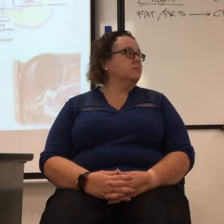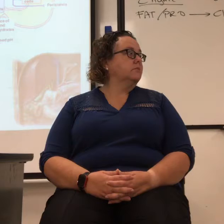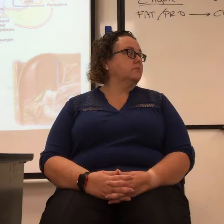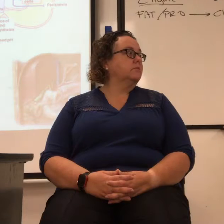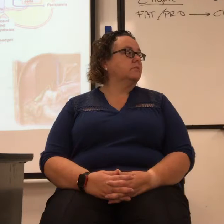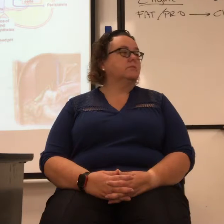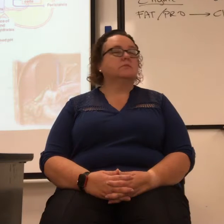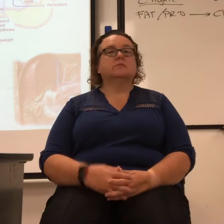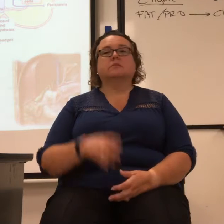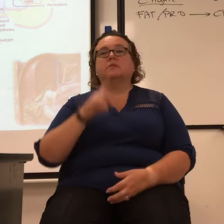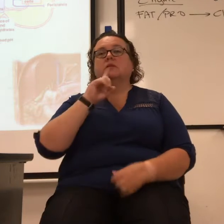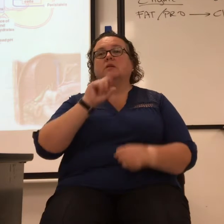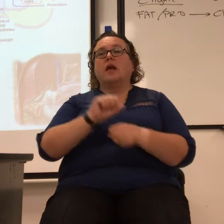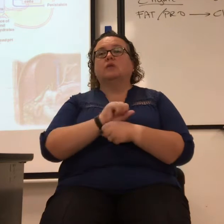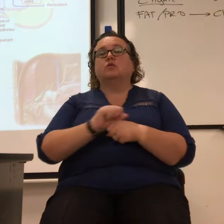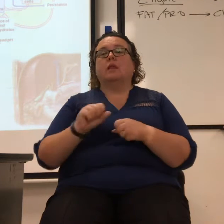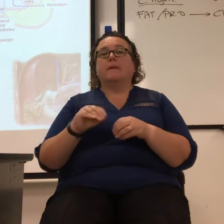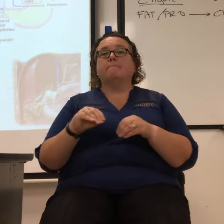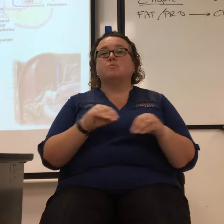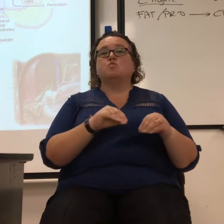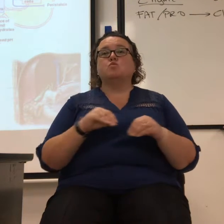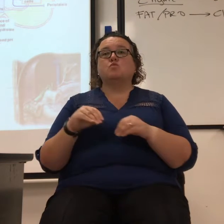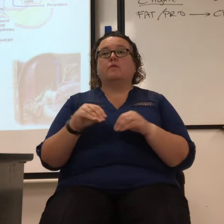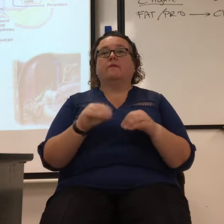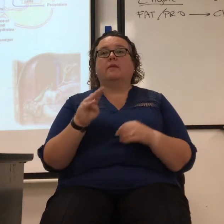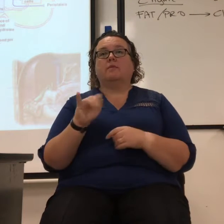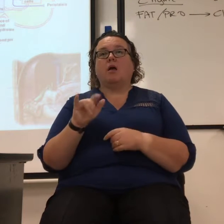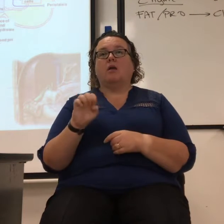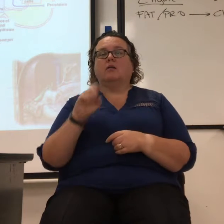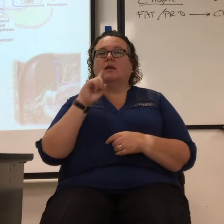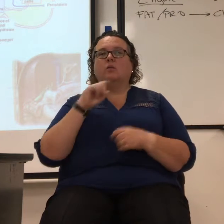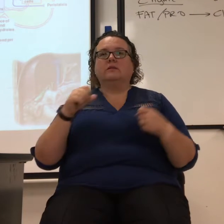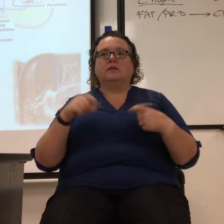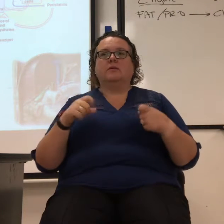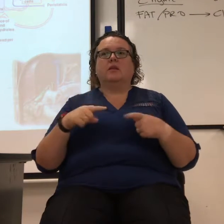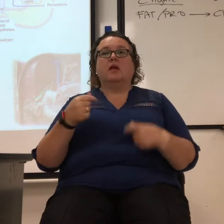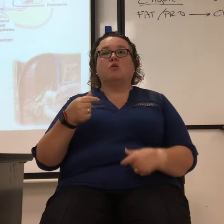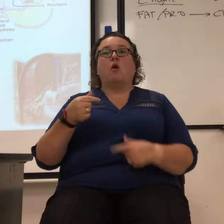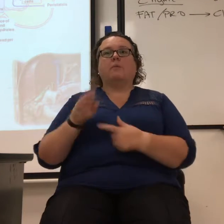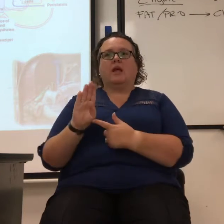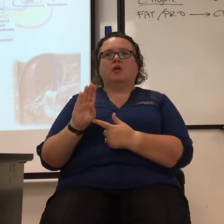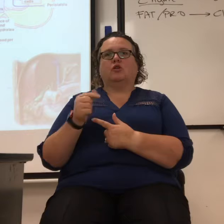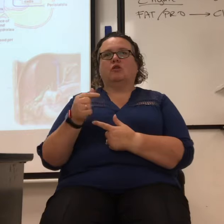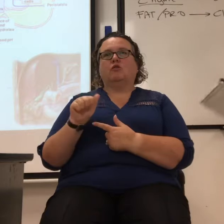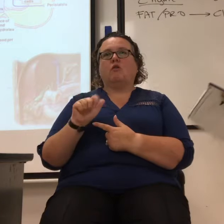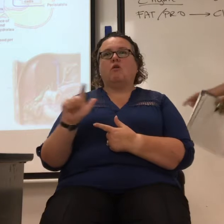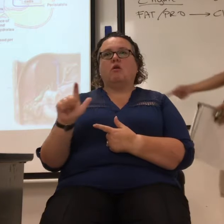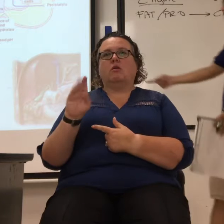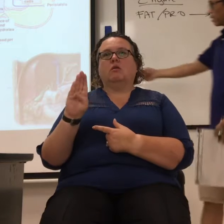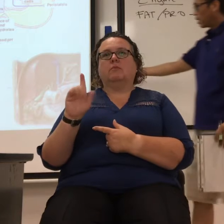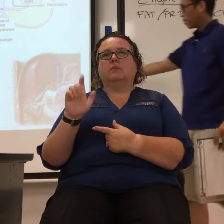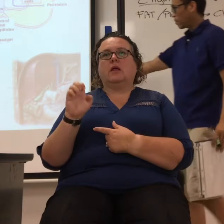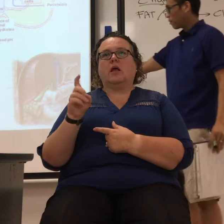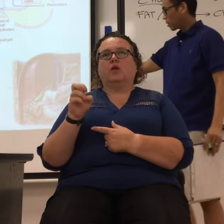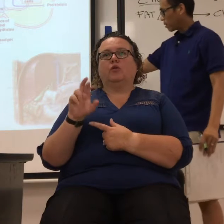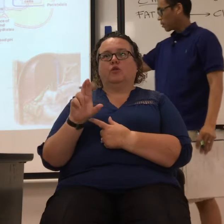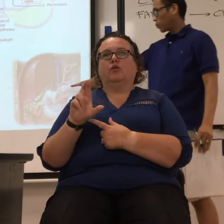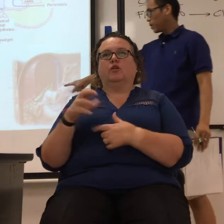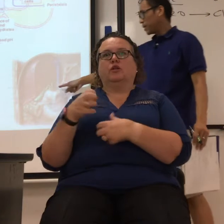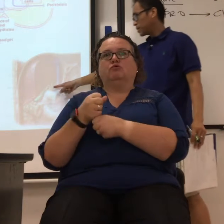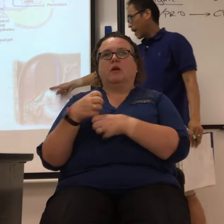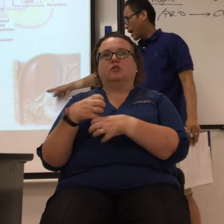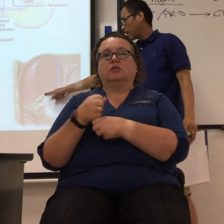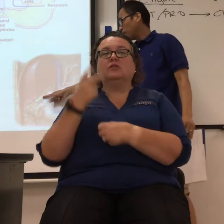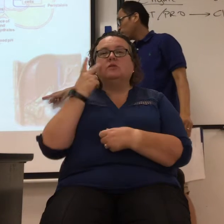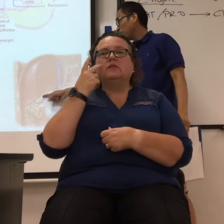To actually move the bile, it'll stimulate gallbladder contraction. And I put this picture here. If you look at the